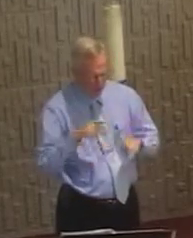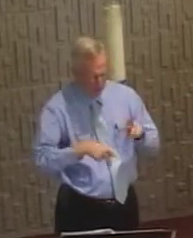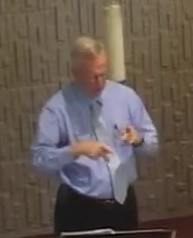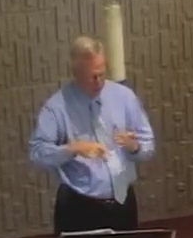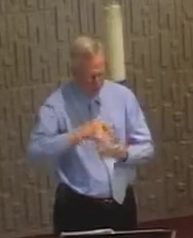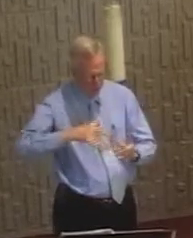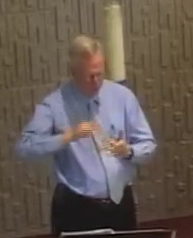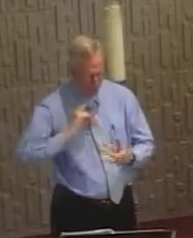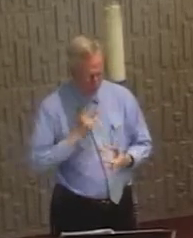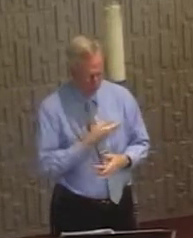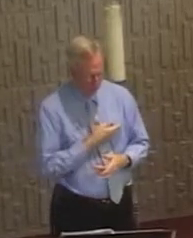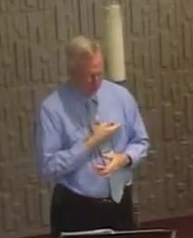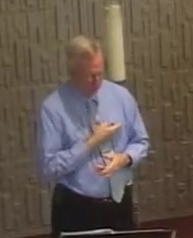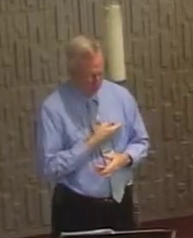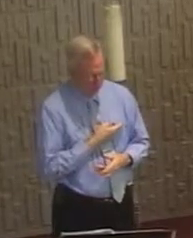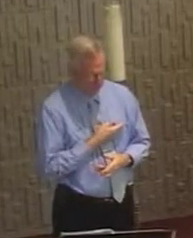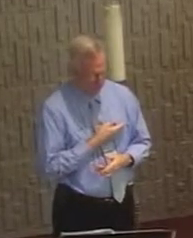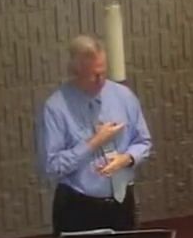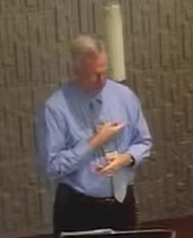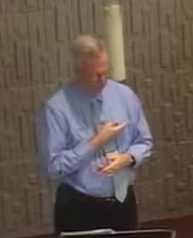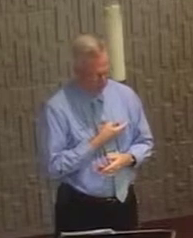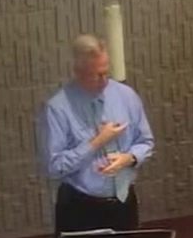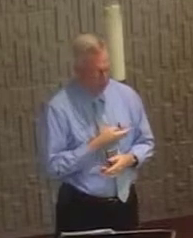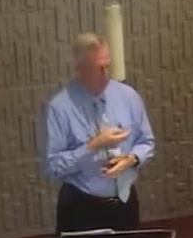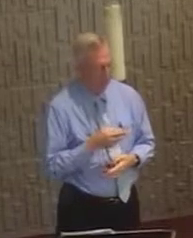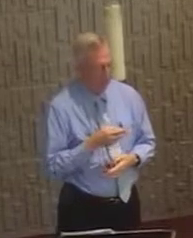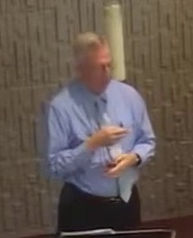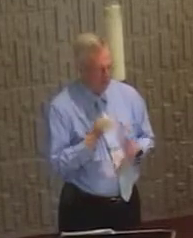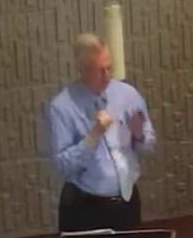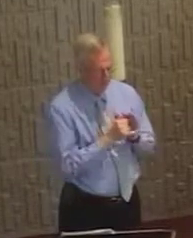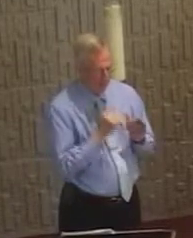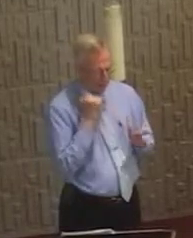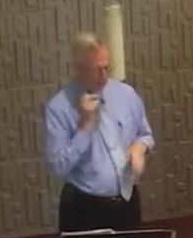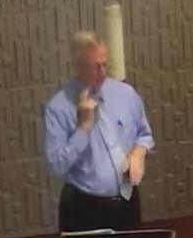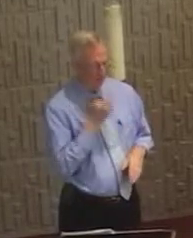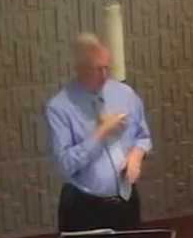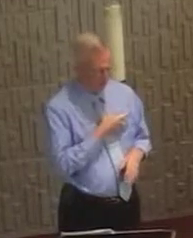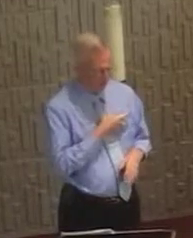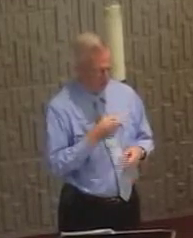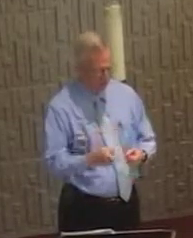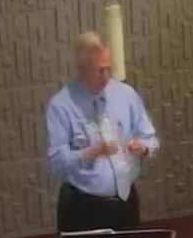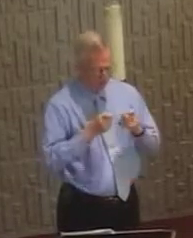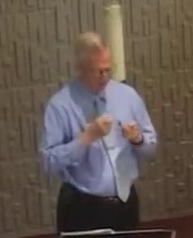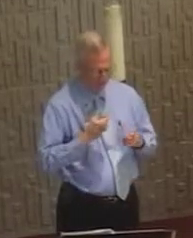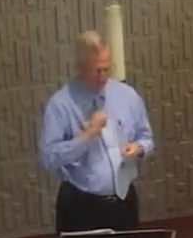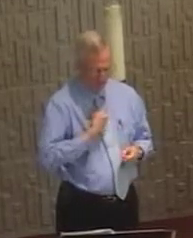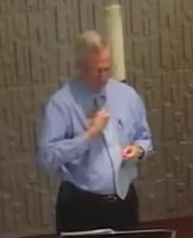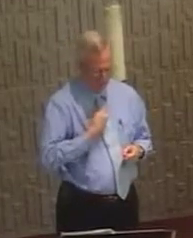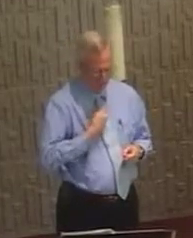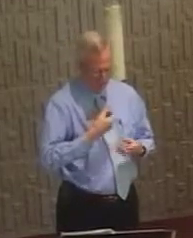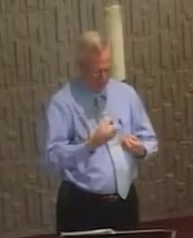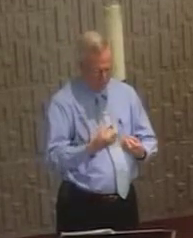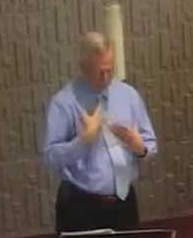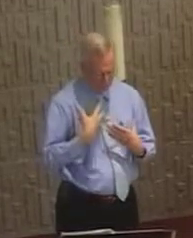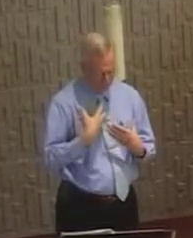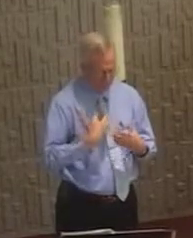us, that's us giving ourselves, letting ourselves be a blessing to those around us